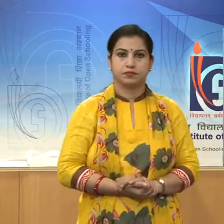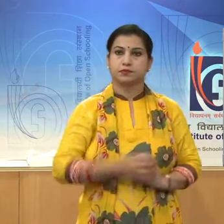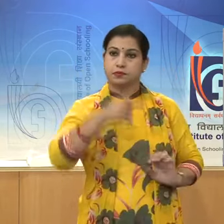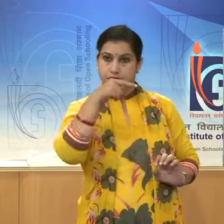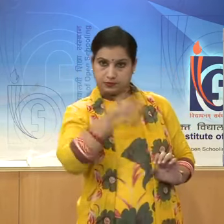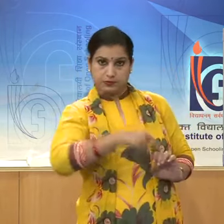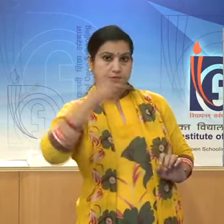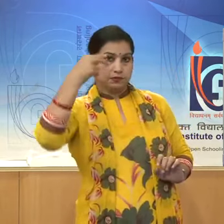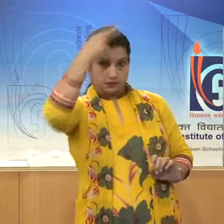This painting